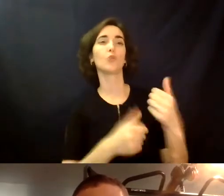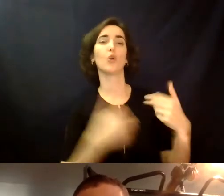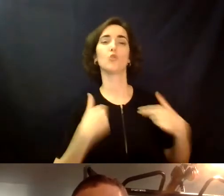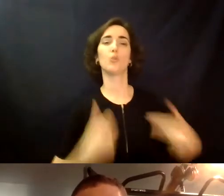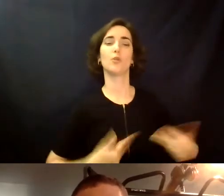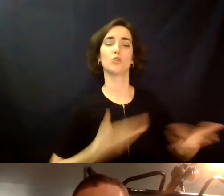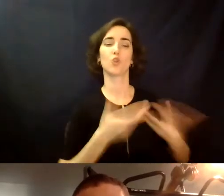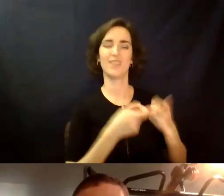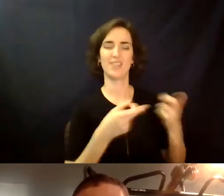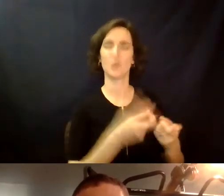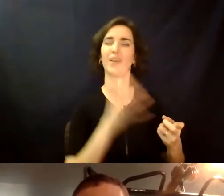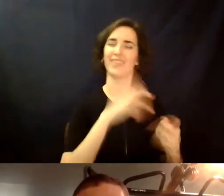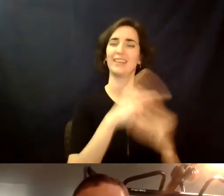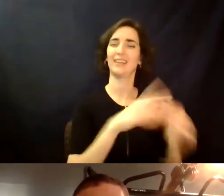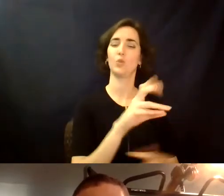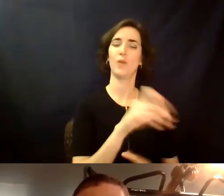districts. Thank you.